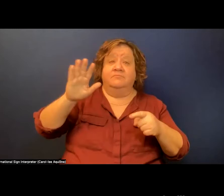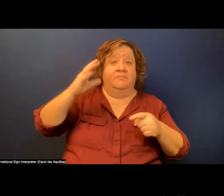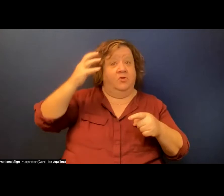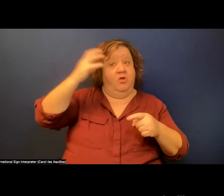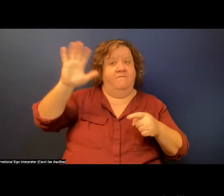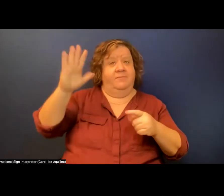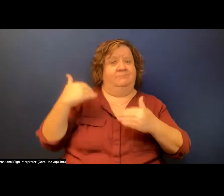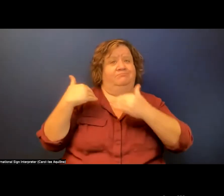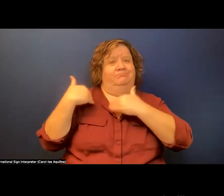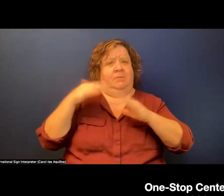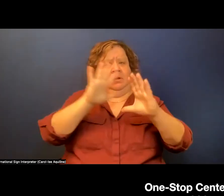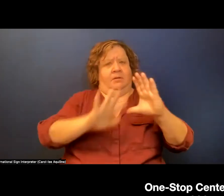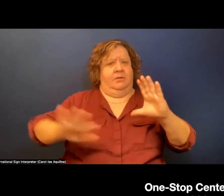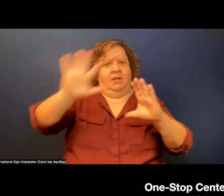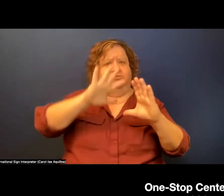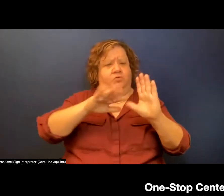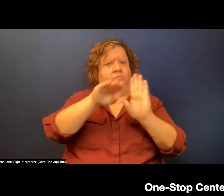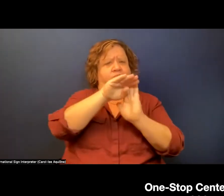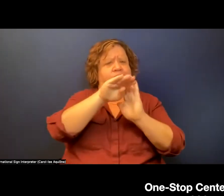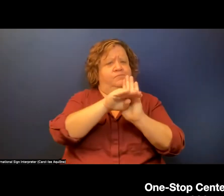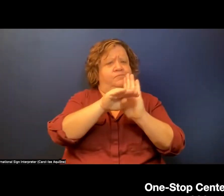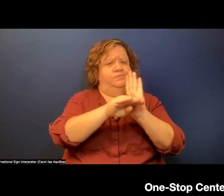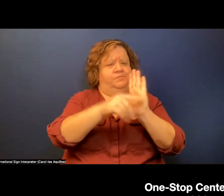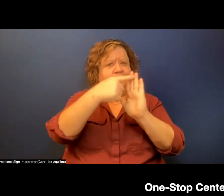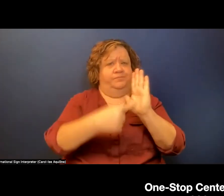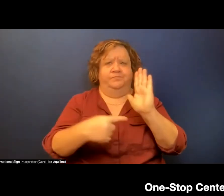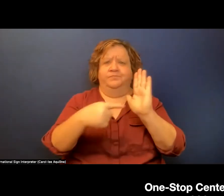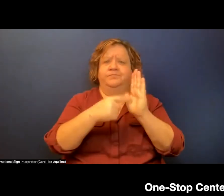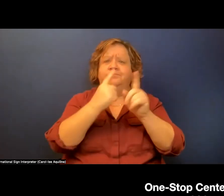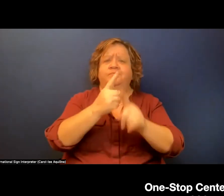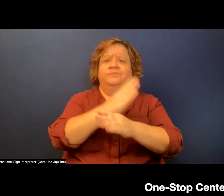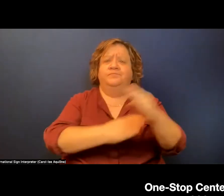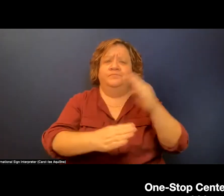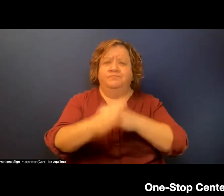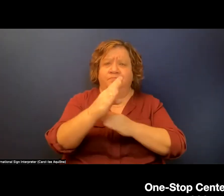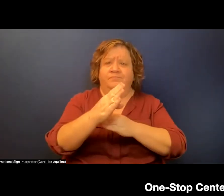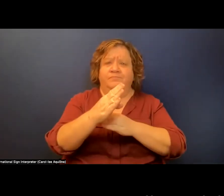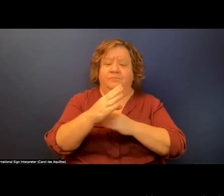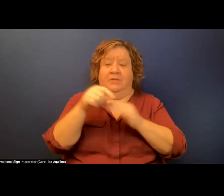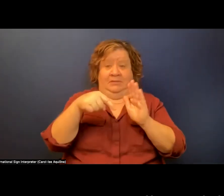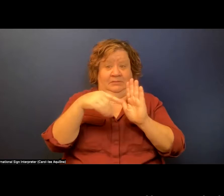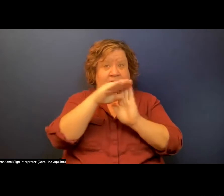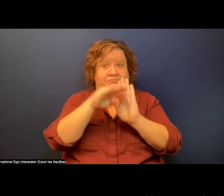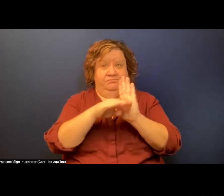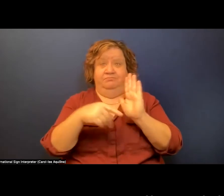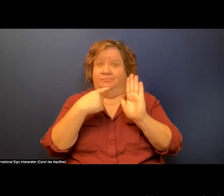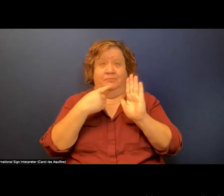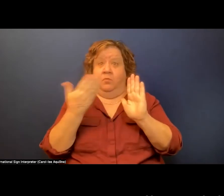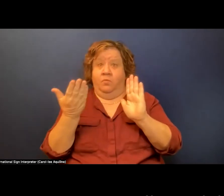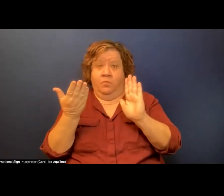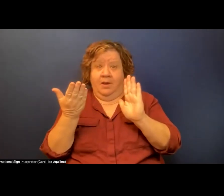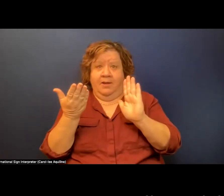and encourage Isange one-stop centers self-assessment. Within our expertise, also